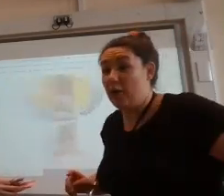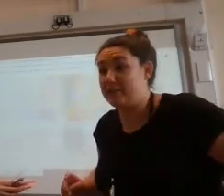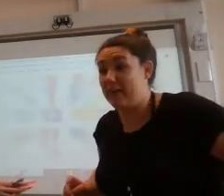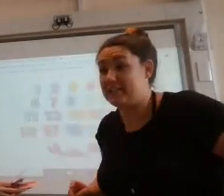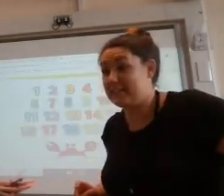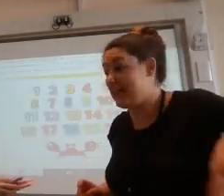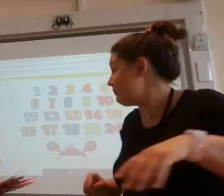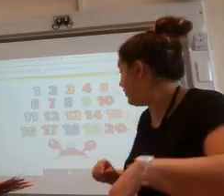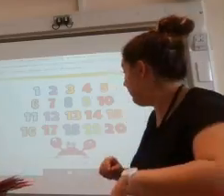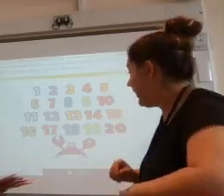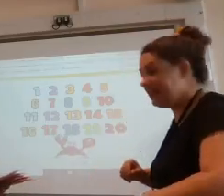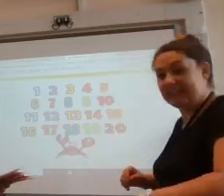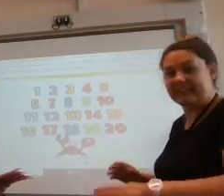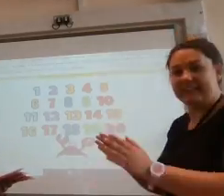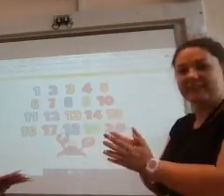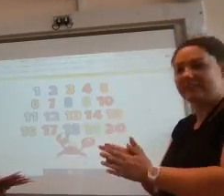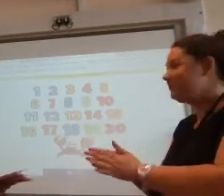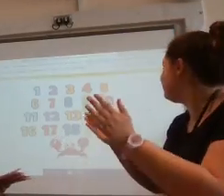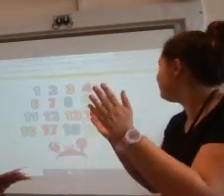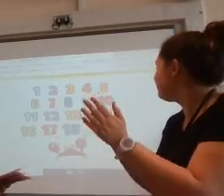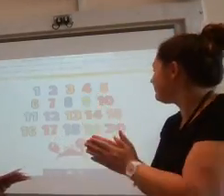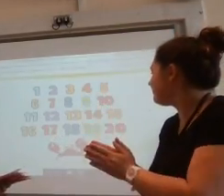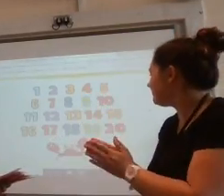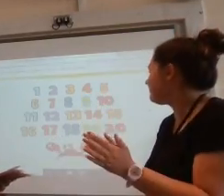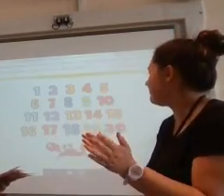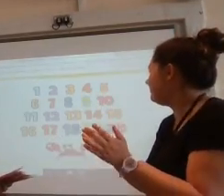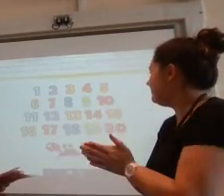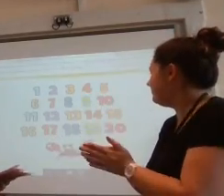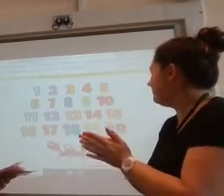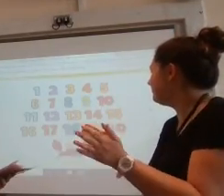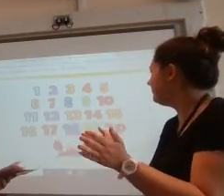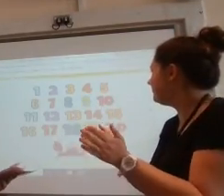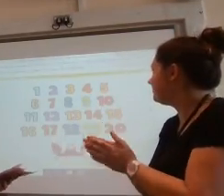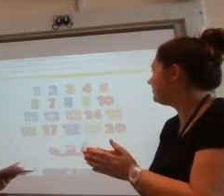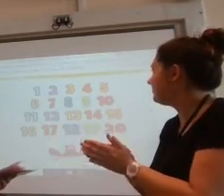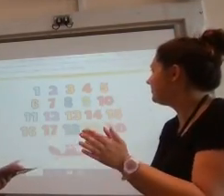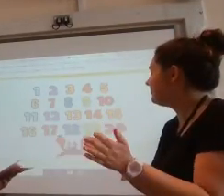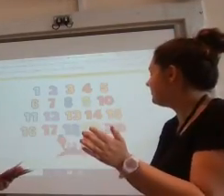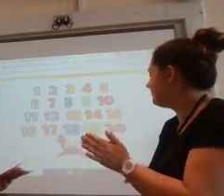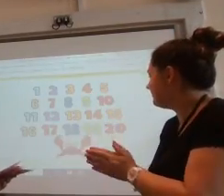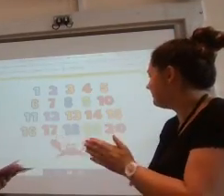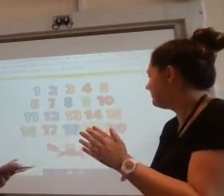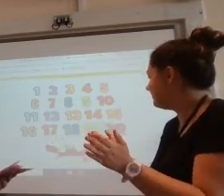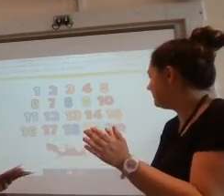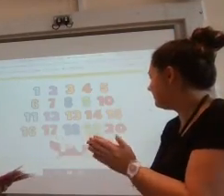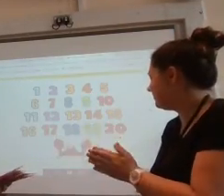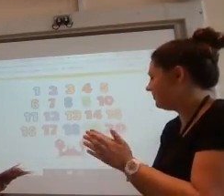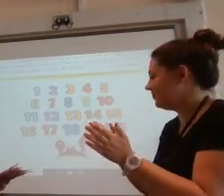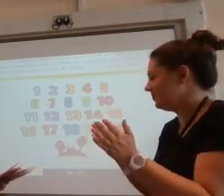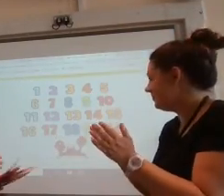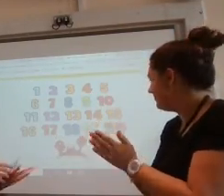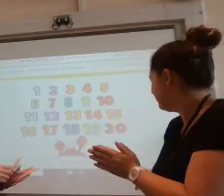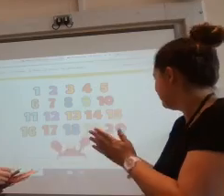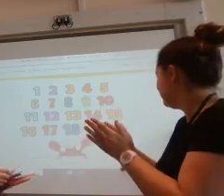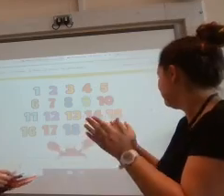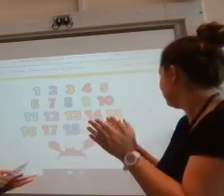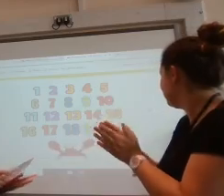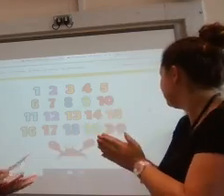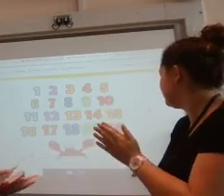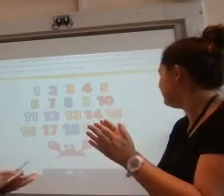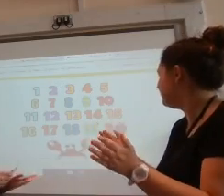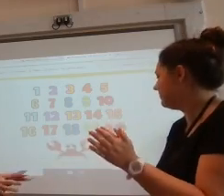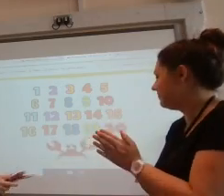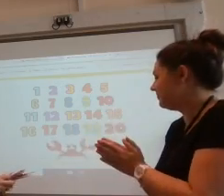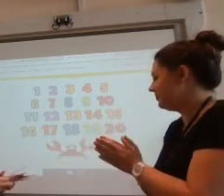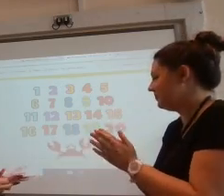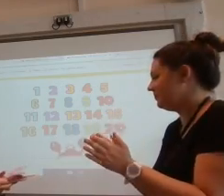If we can go as fast as them. Hi, kids. Let's all count from 1 to 20. We'll count from 1 to